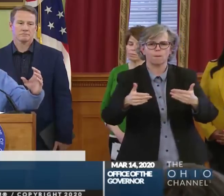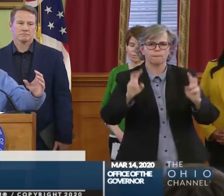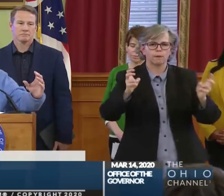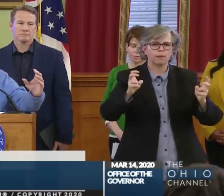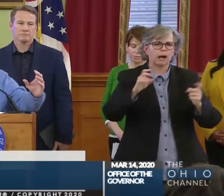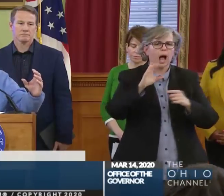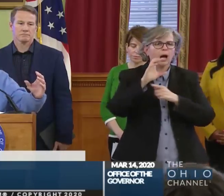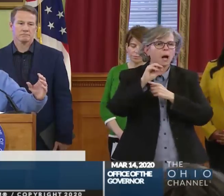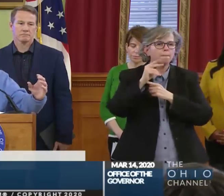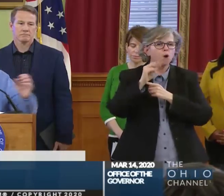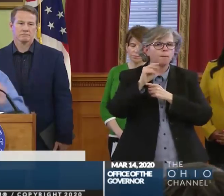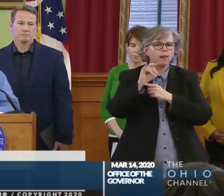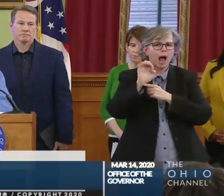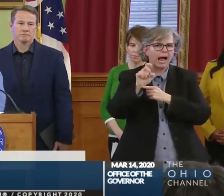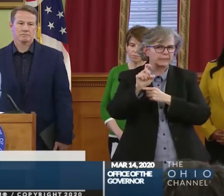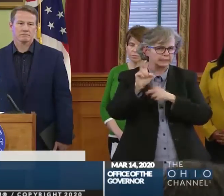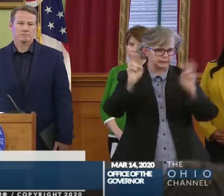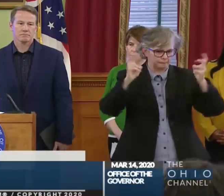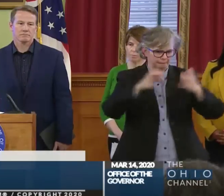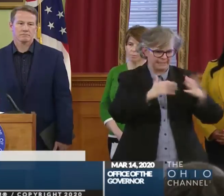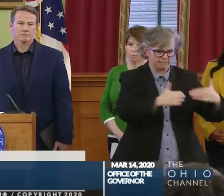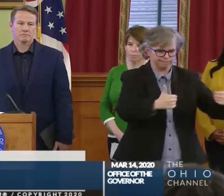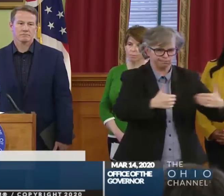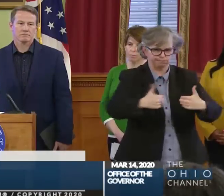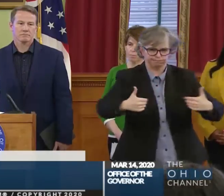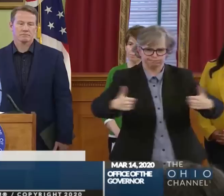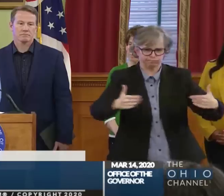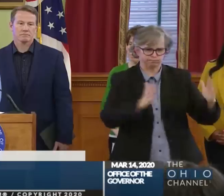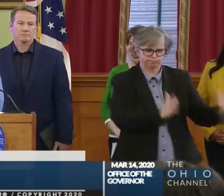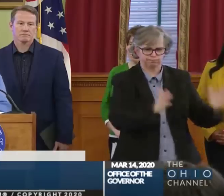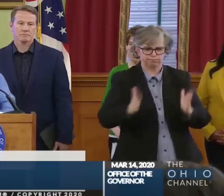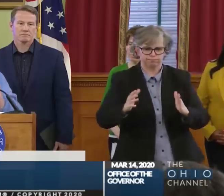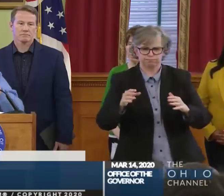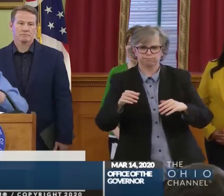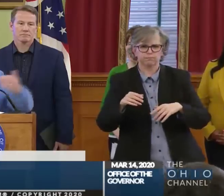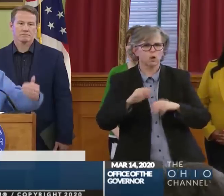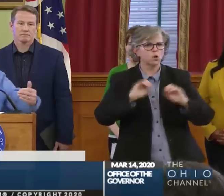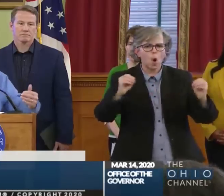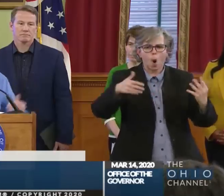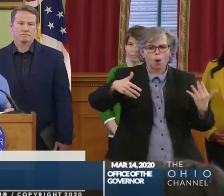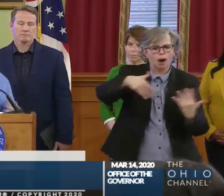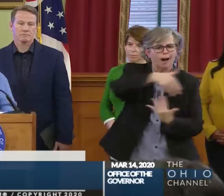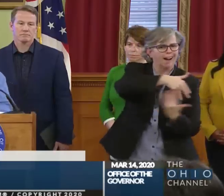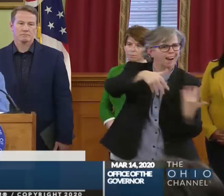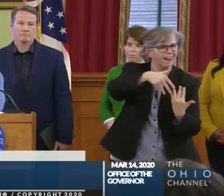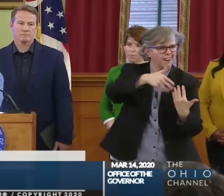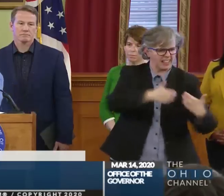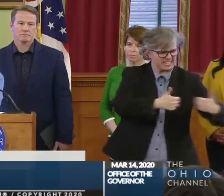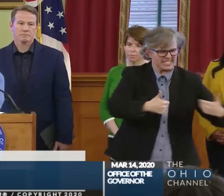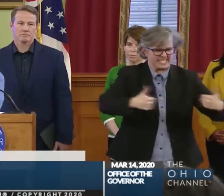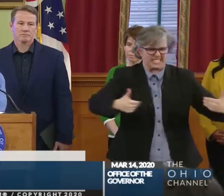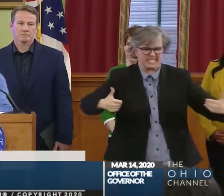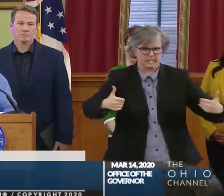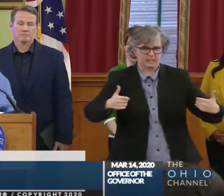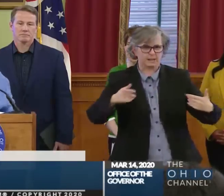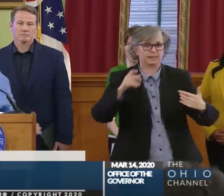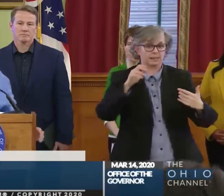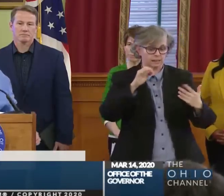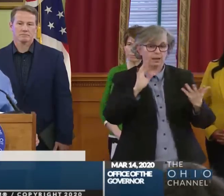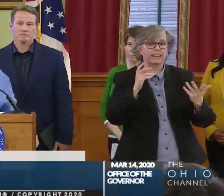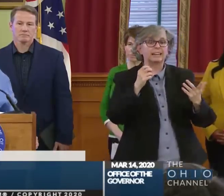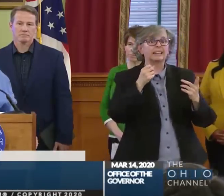only together with each other, and then another room you have kids, so there's no intermingling. If there is an outbreak, then at least you've confined it